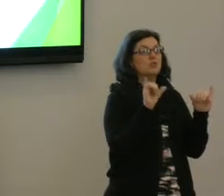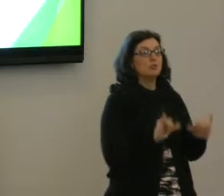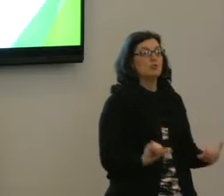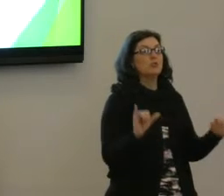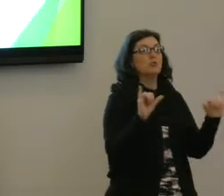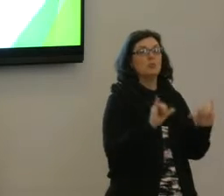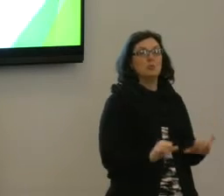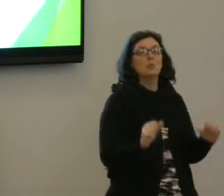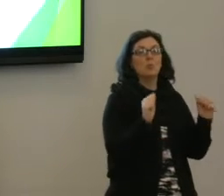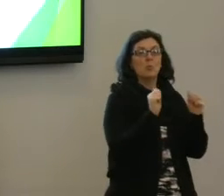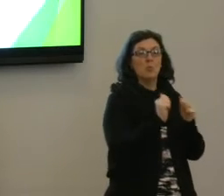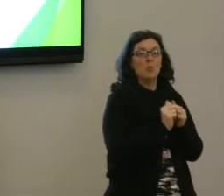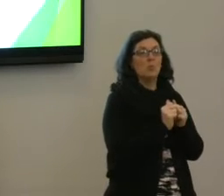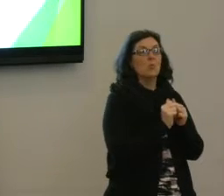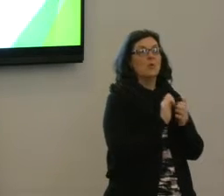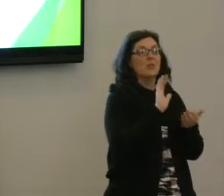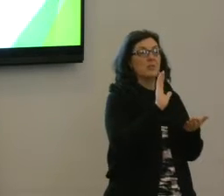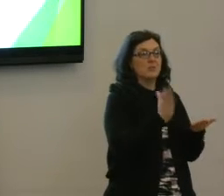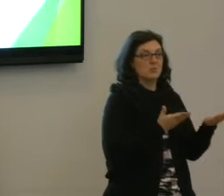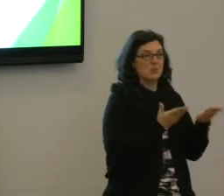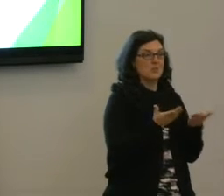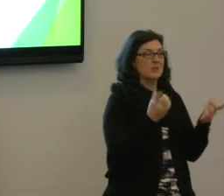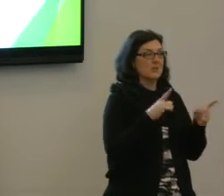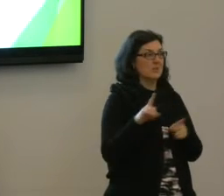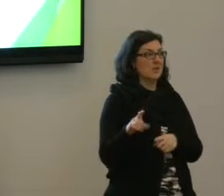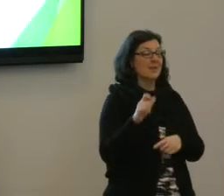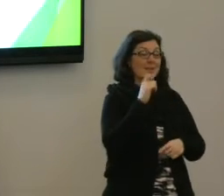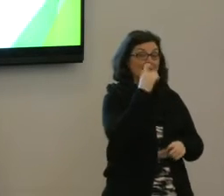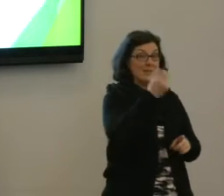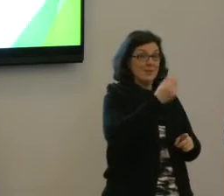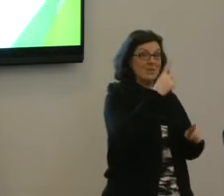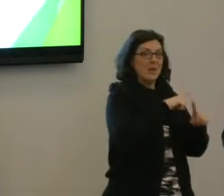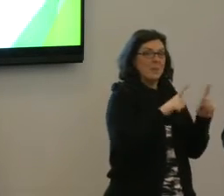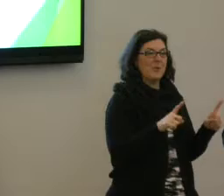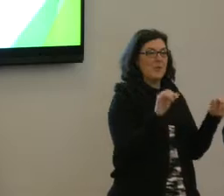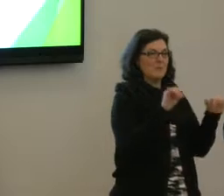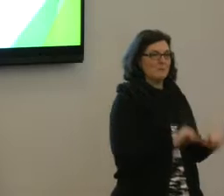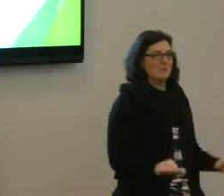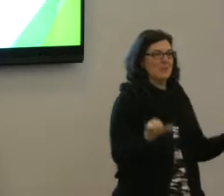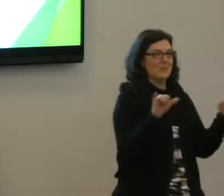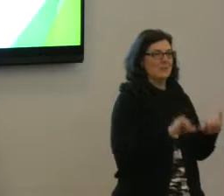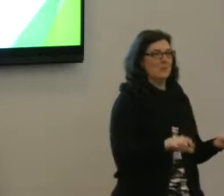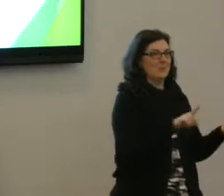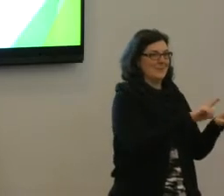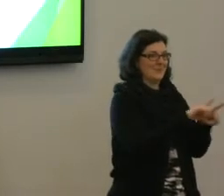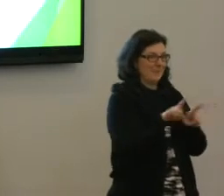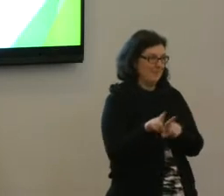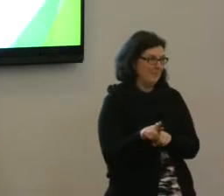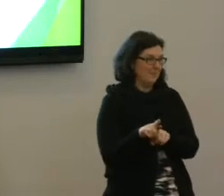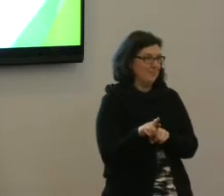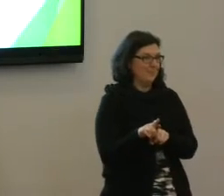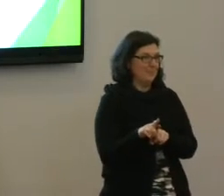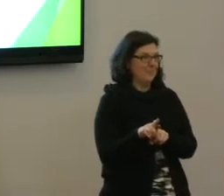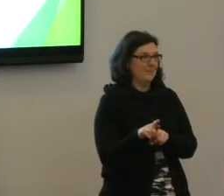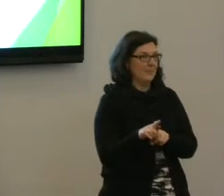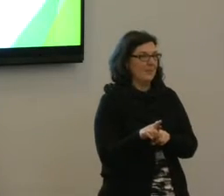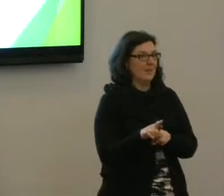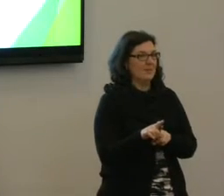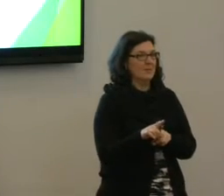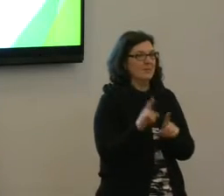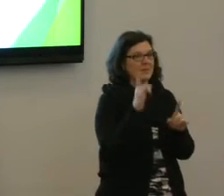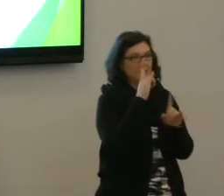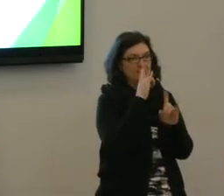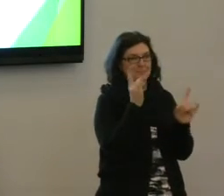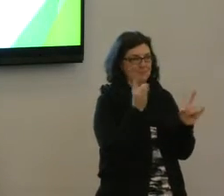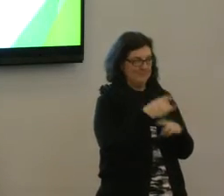service that was going on, even though not understood. And the irony about that morning with the text for the